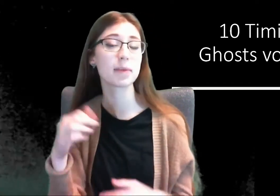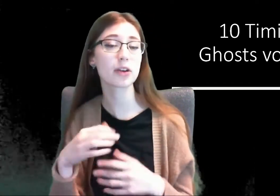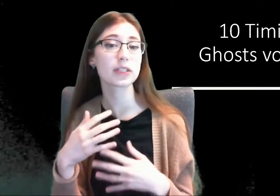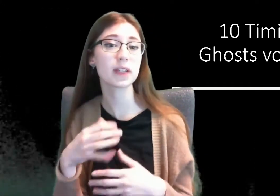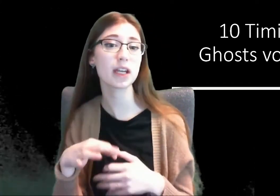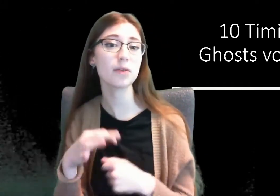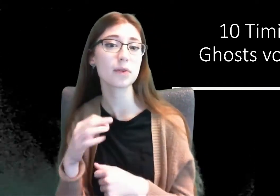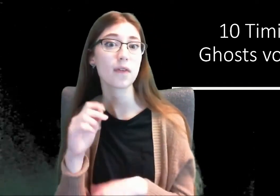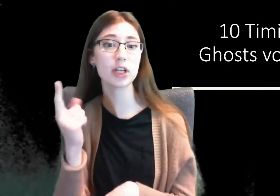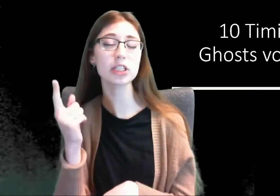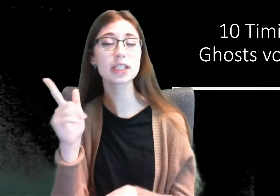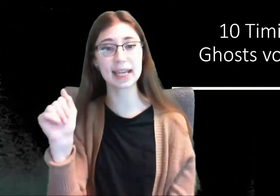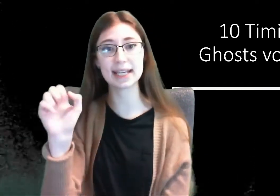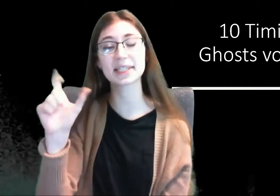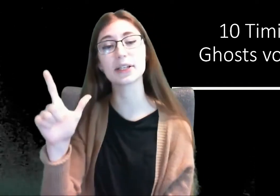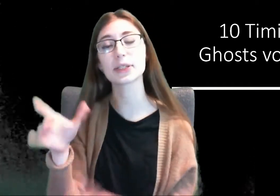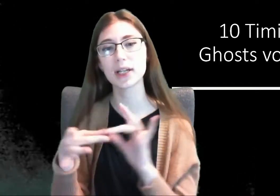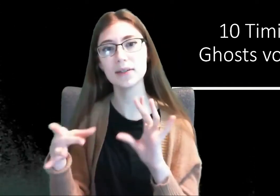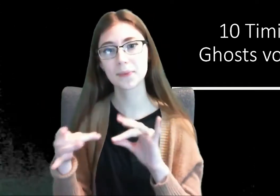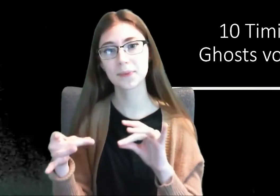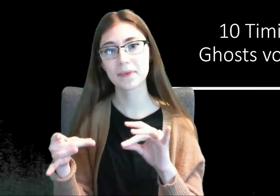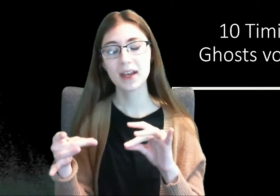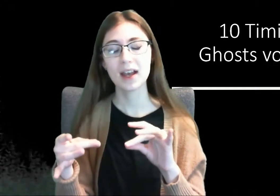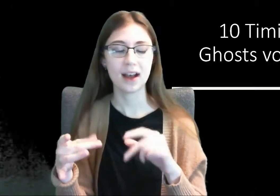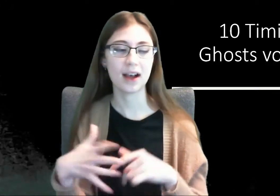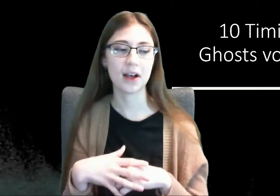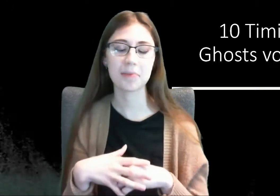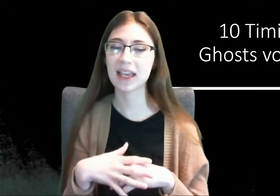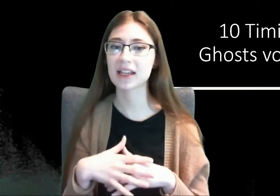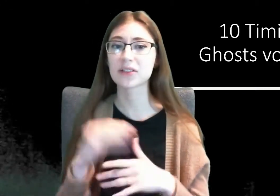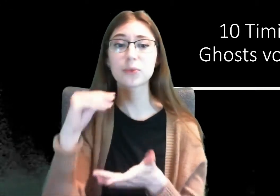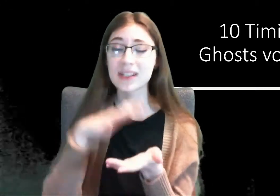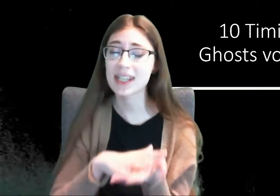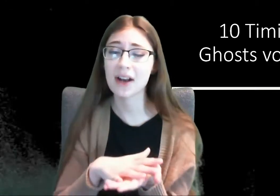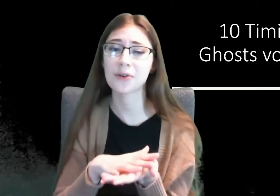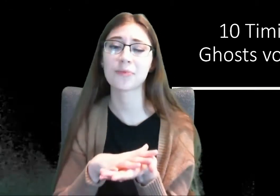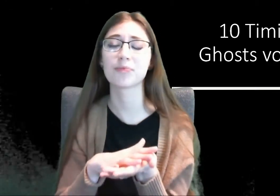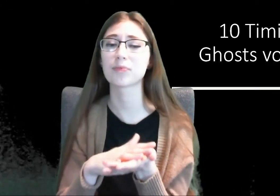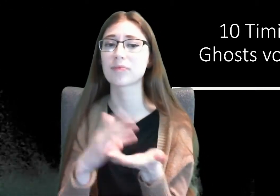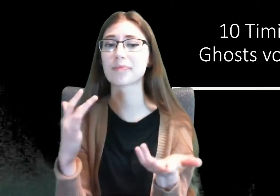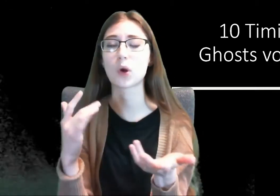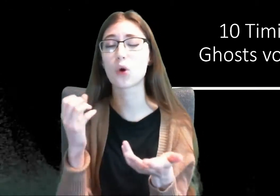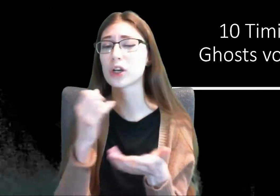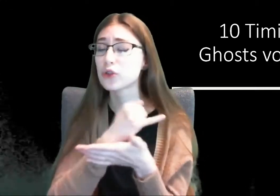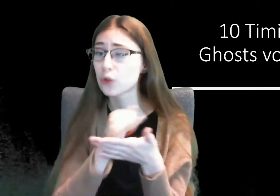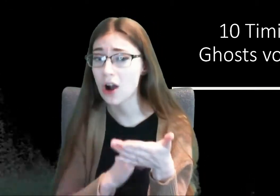Ghosts video first, the ASL story, and written down or